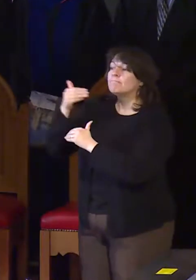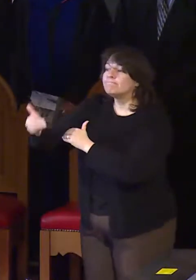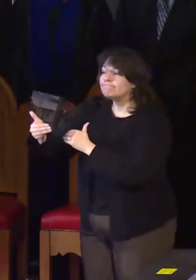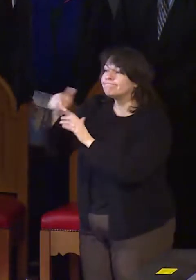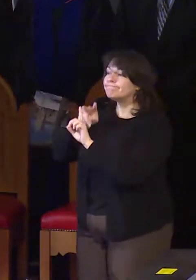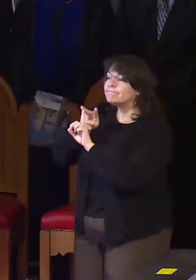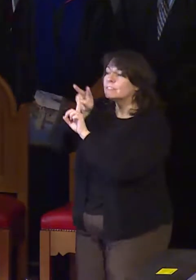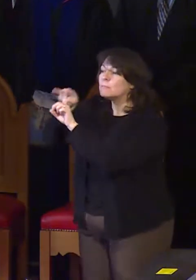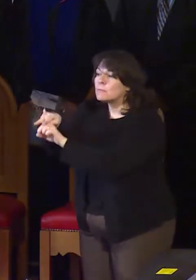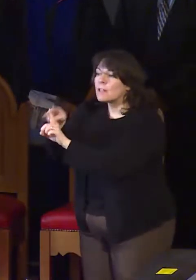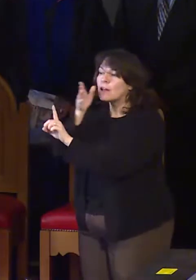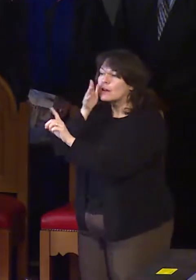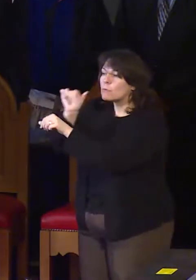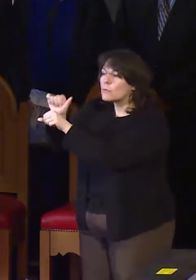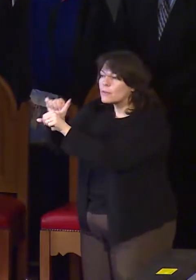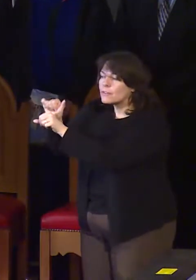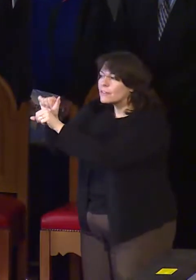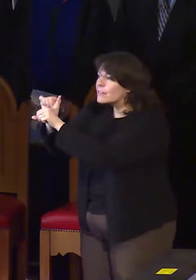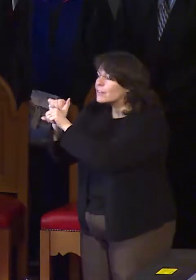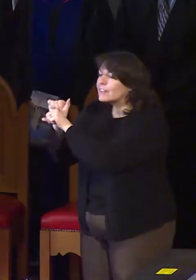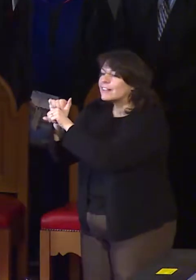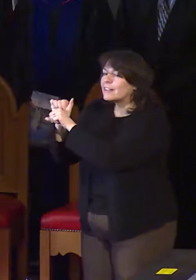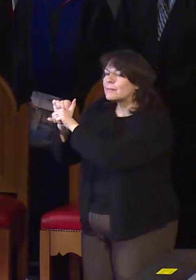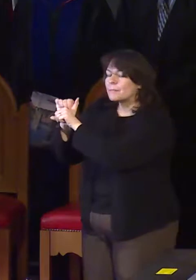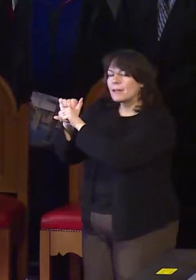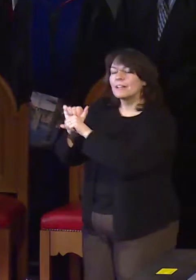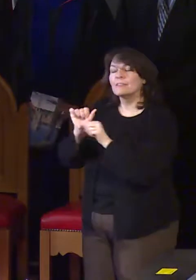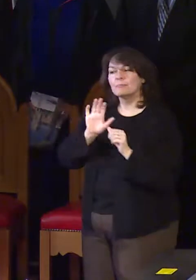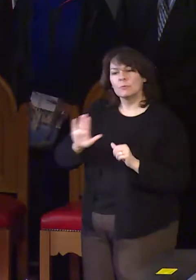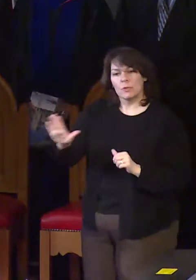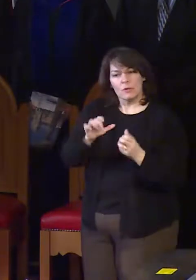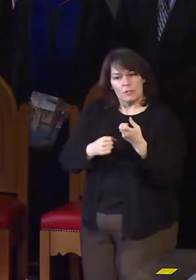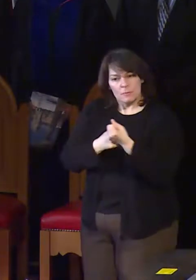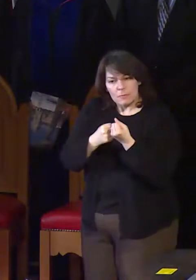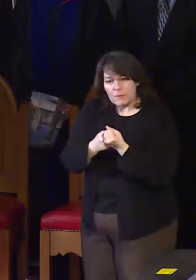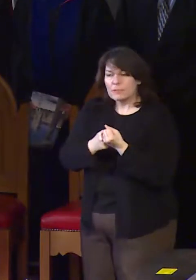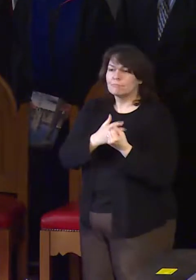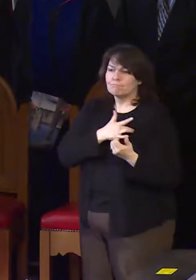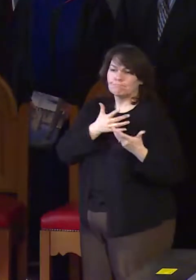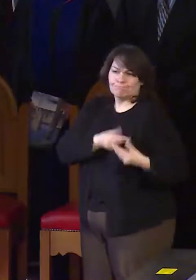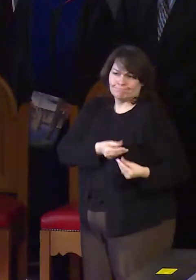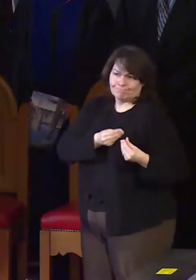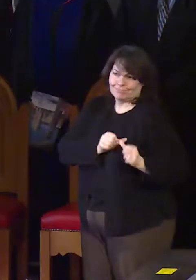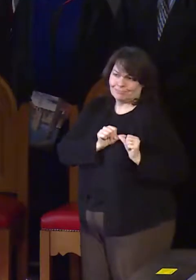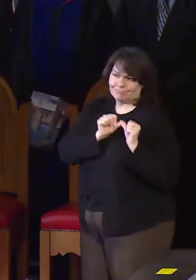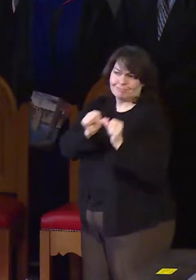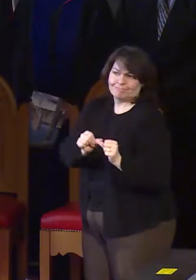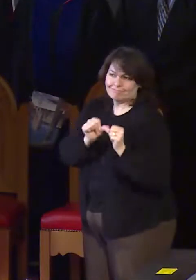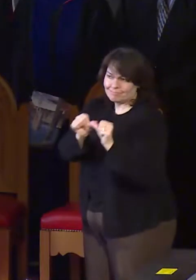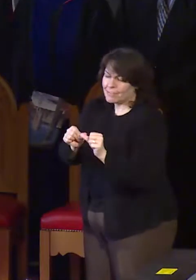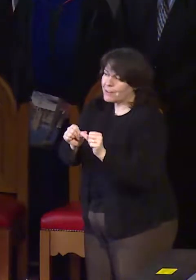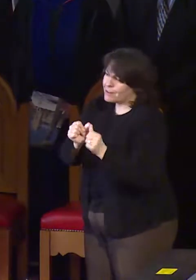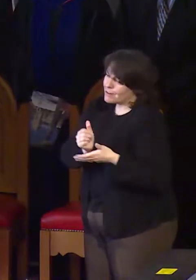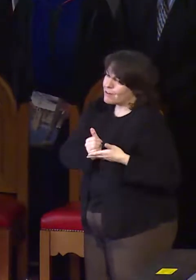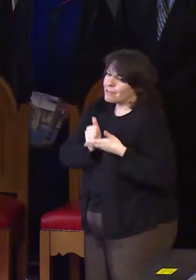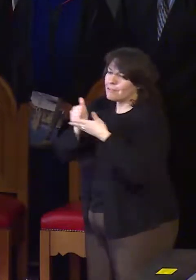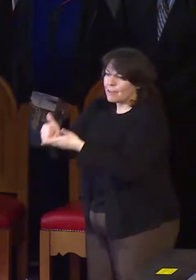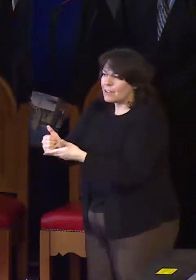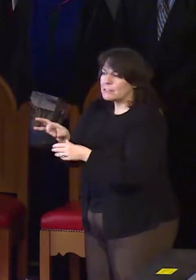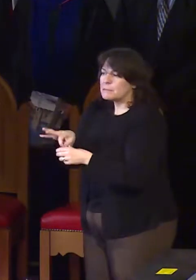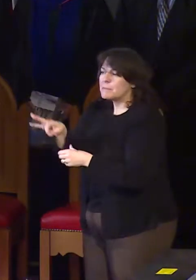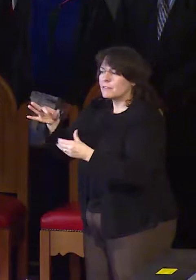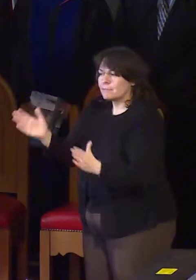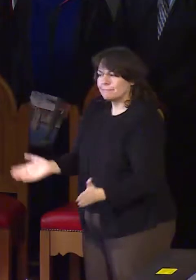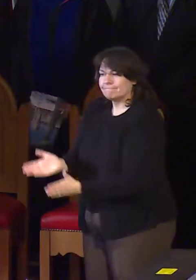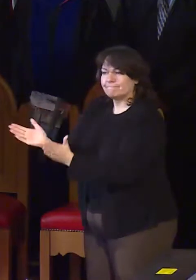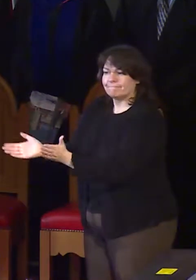your support, always mindful that to be loving, caring, and encouraging is at the heart of providing spiritual care that we